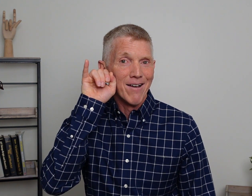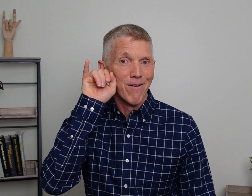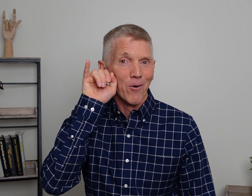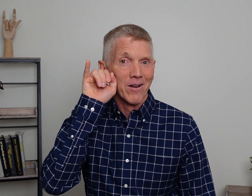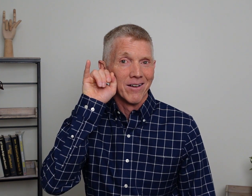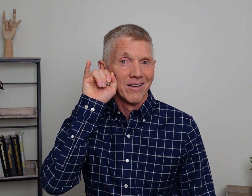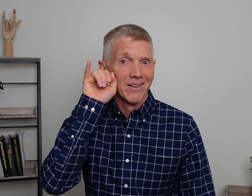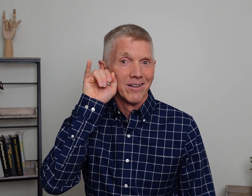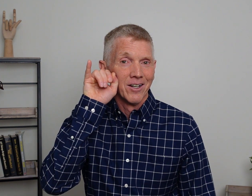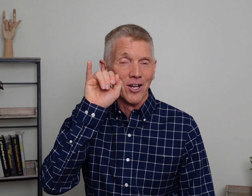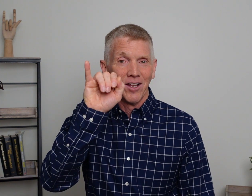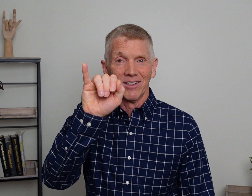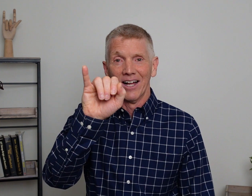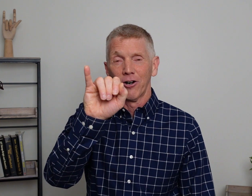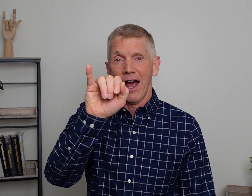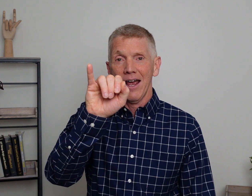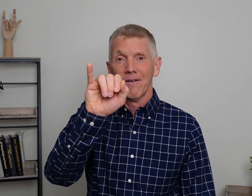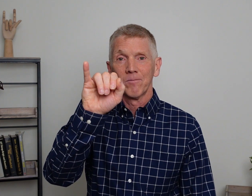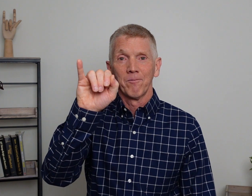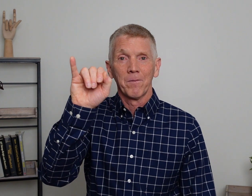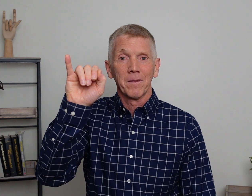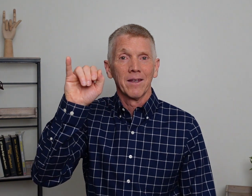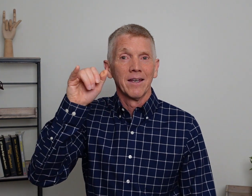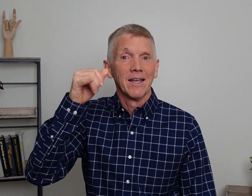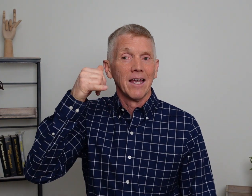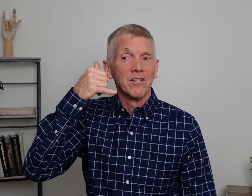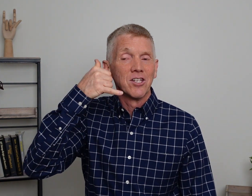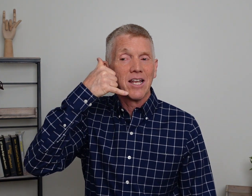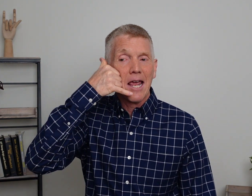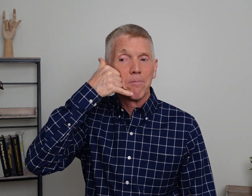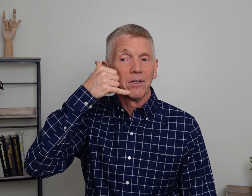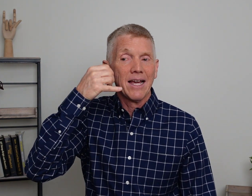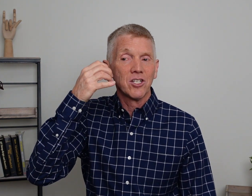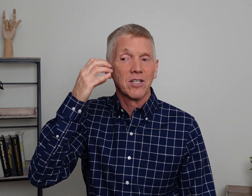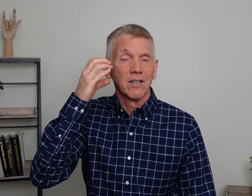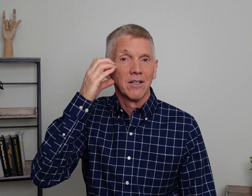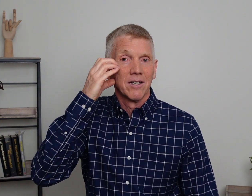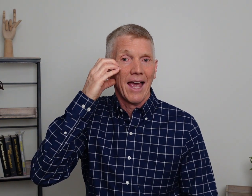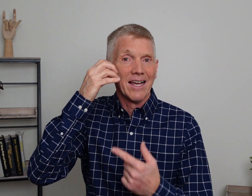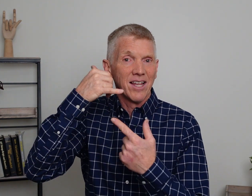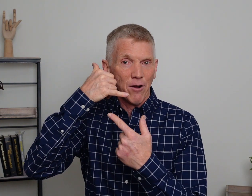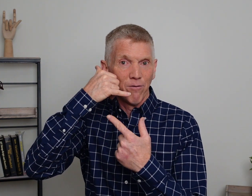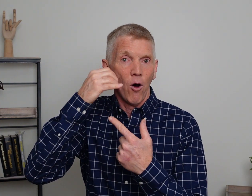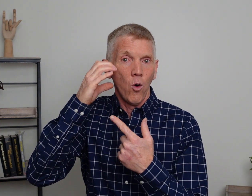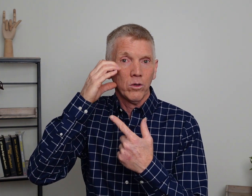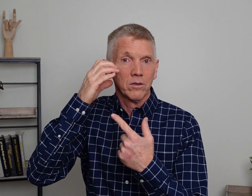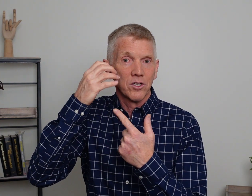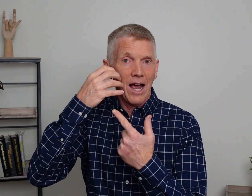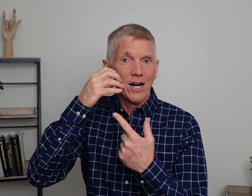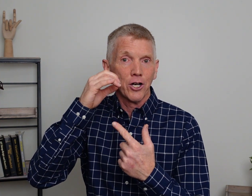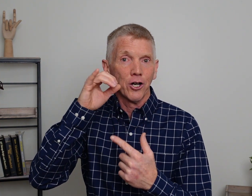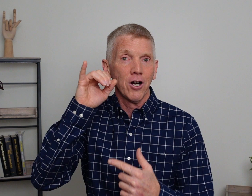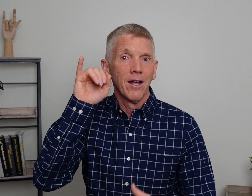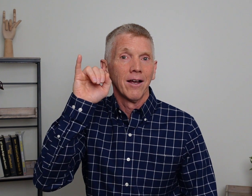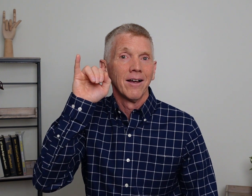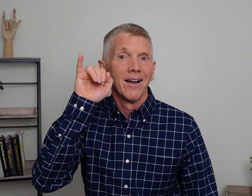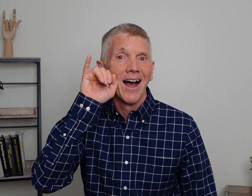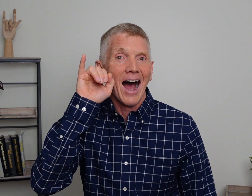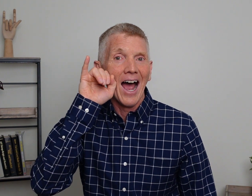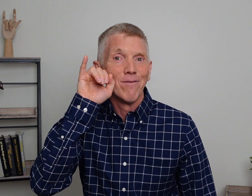iPhone. Take the letter I, in the same place as that phone sign occurred,